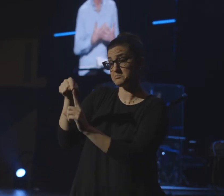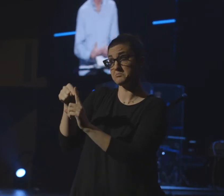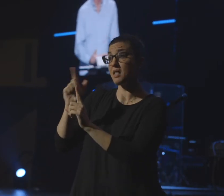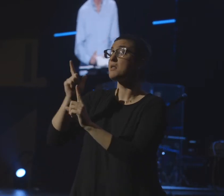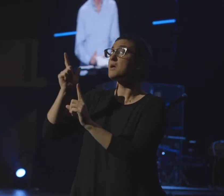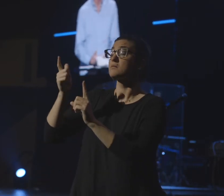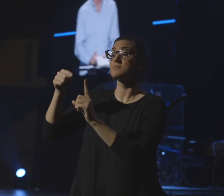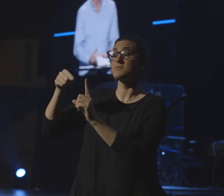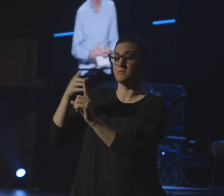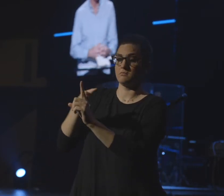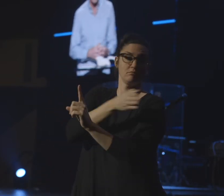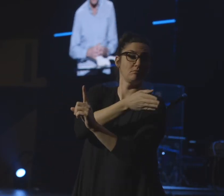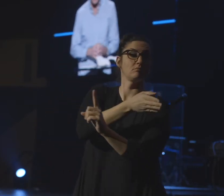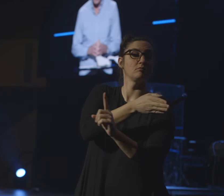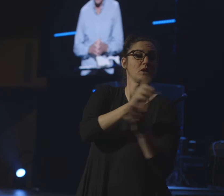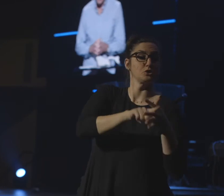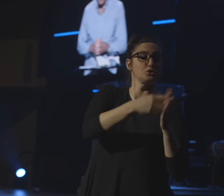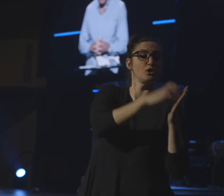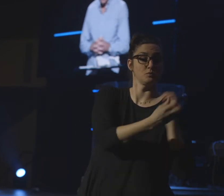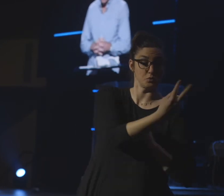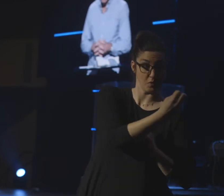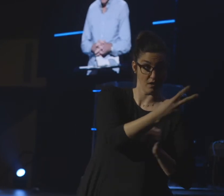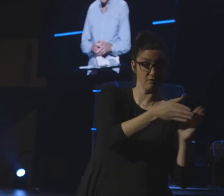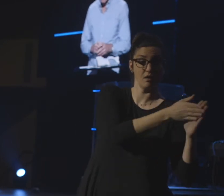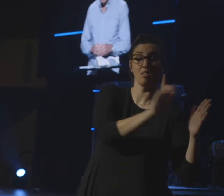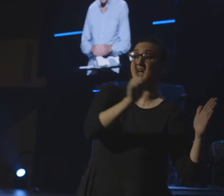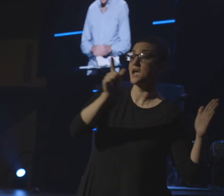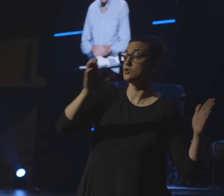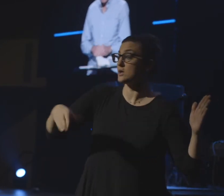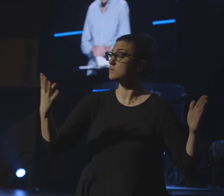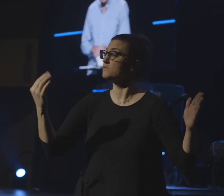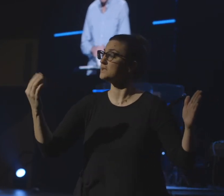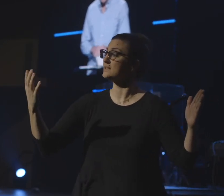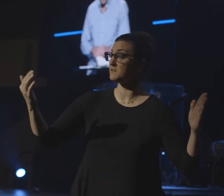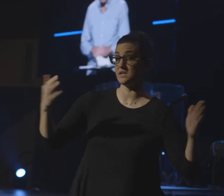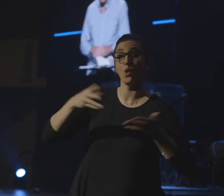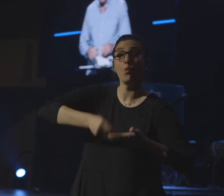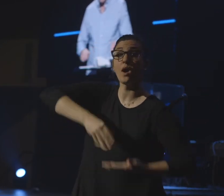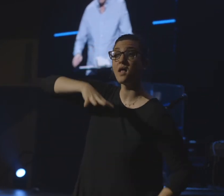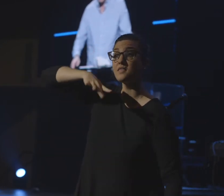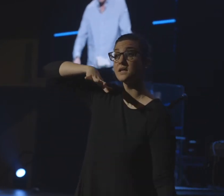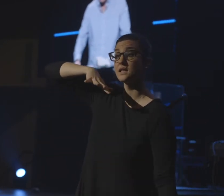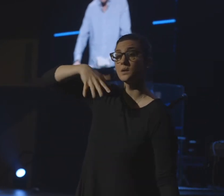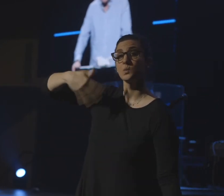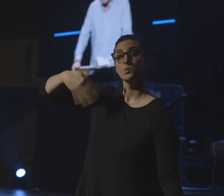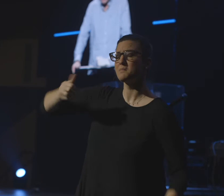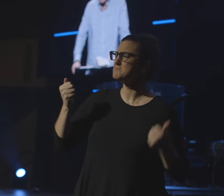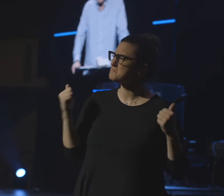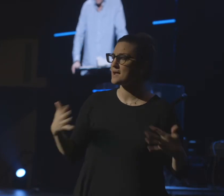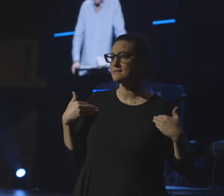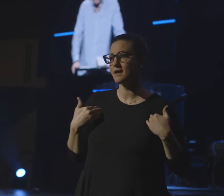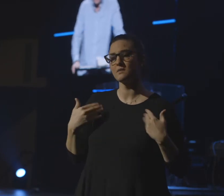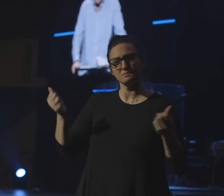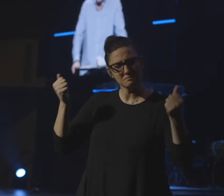wealthy man, Genesis 13 and 14. We didn't look at it. But they did not have a child. Okay? Did not